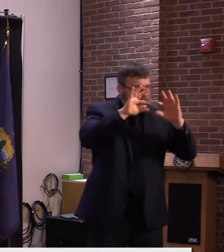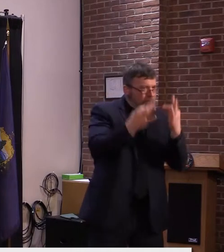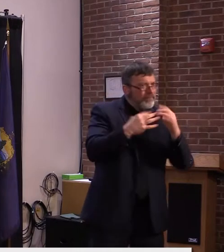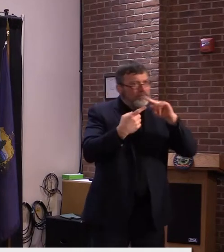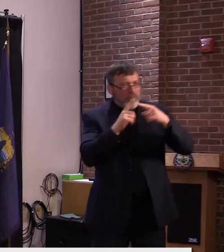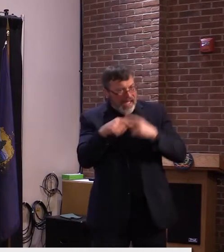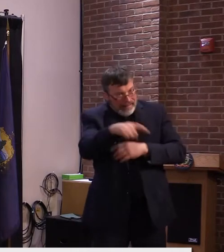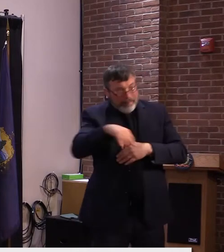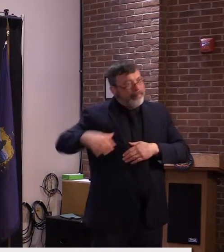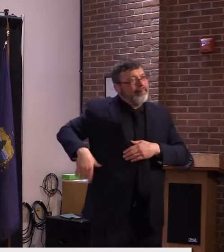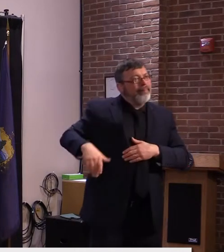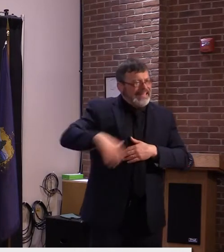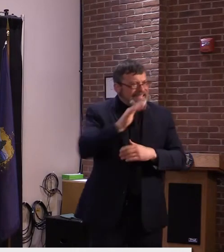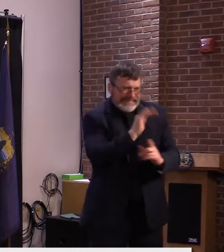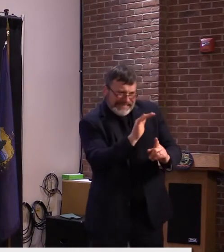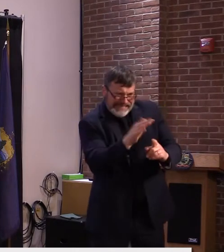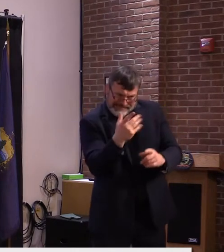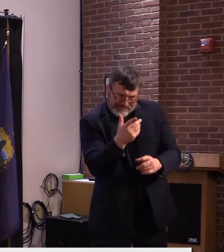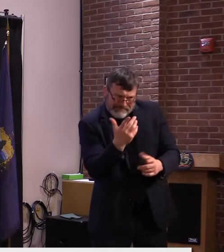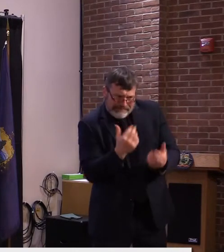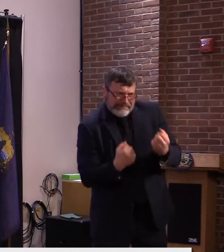you. You can start at